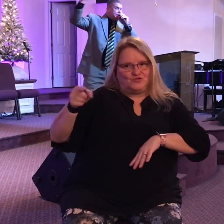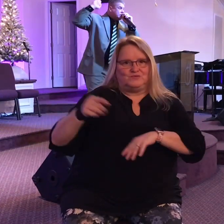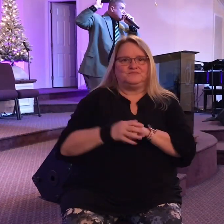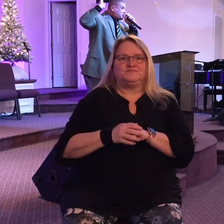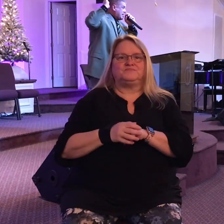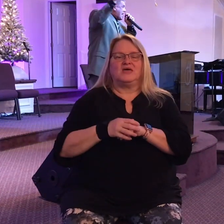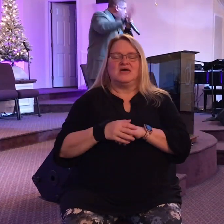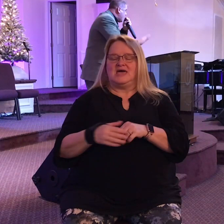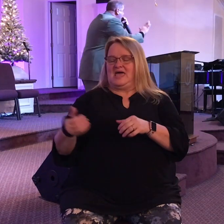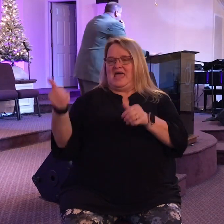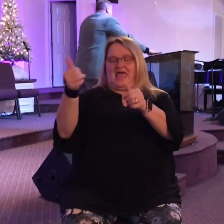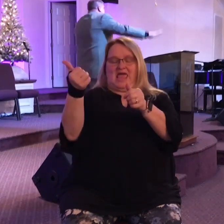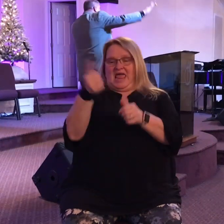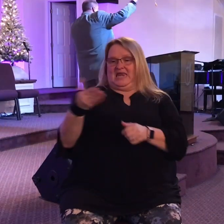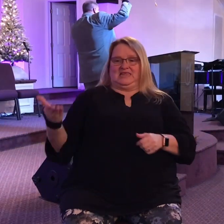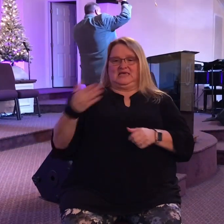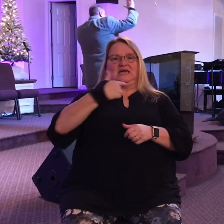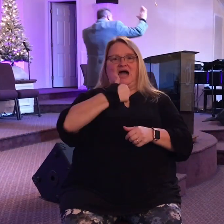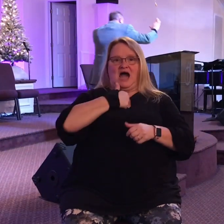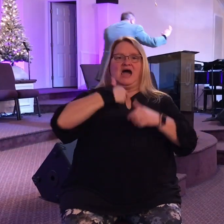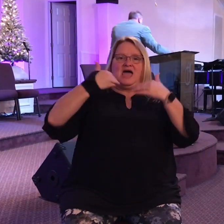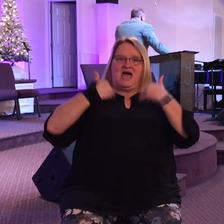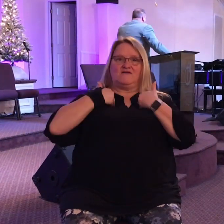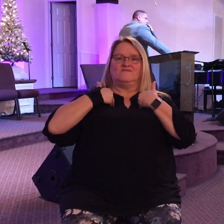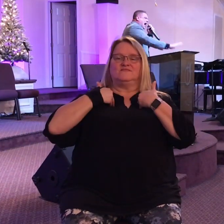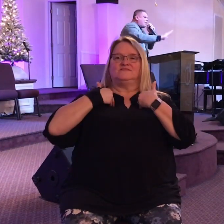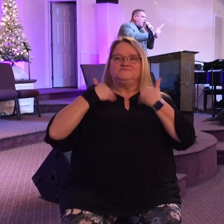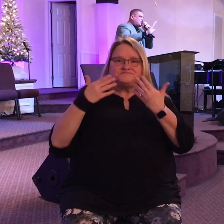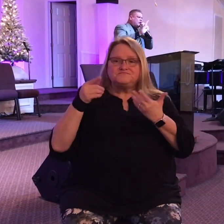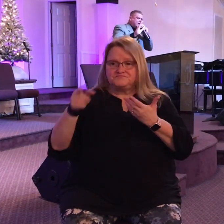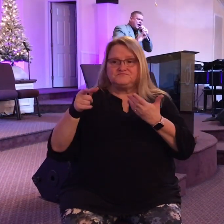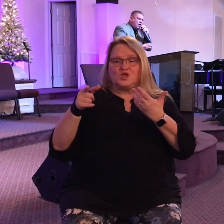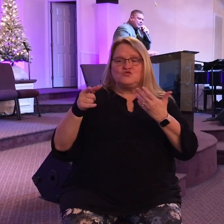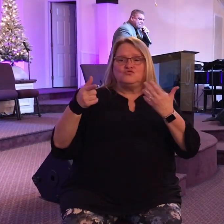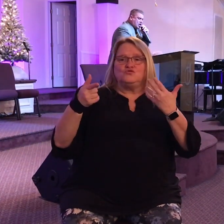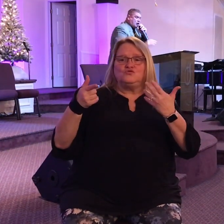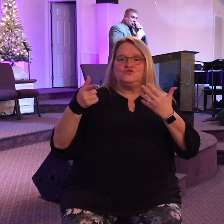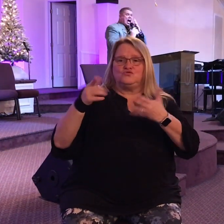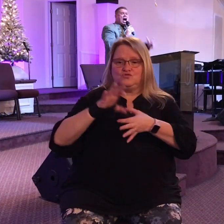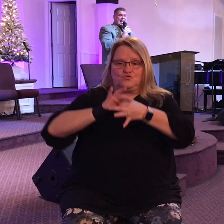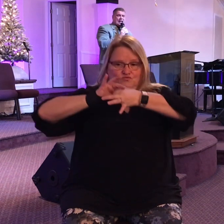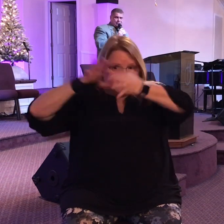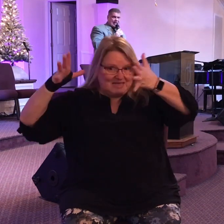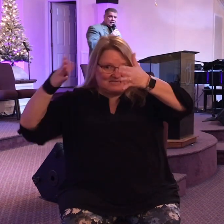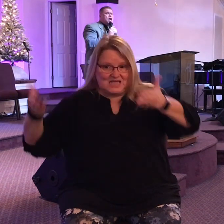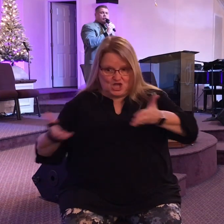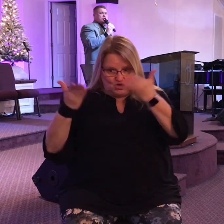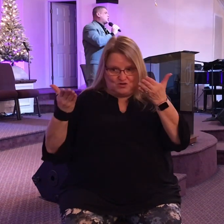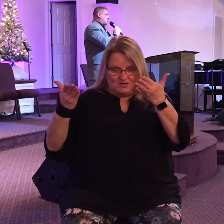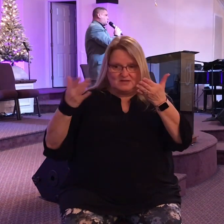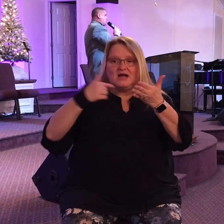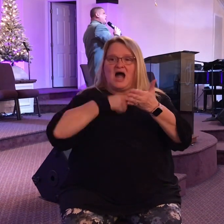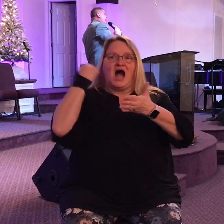And whatever is loosed in heaven or bound in heaven, I will bind it on earth. I want you to know that because God had a plan,